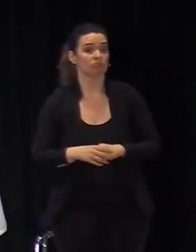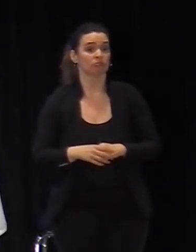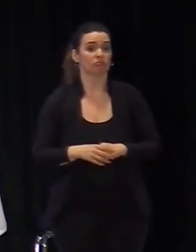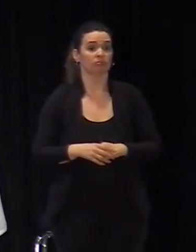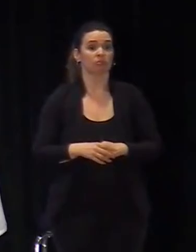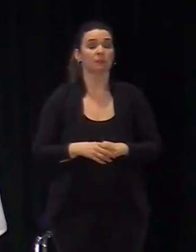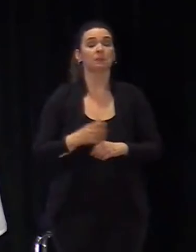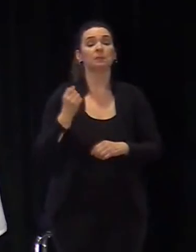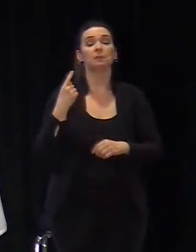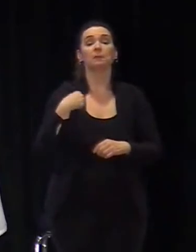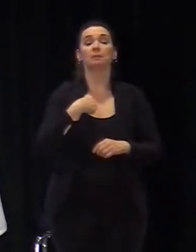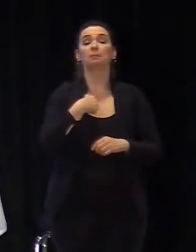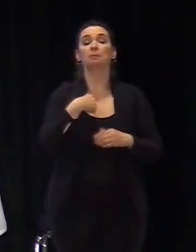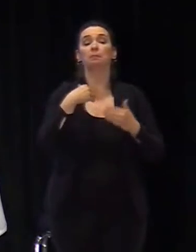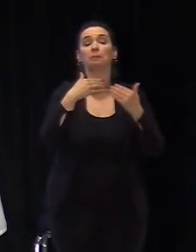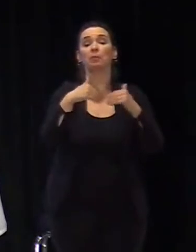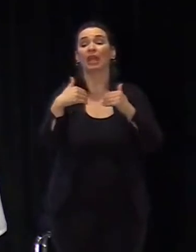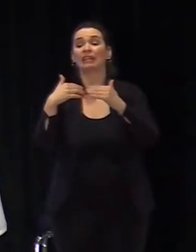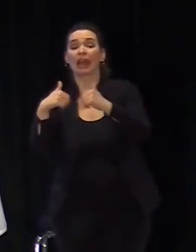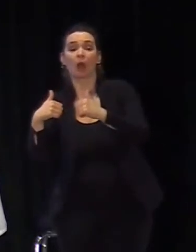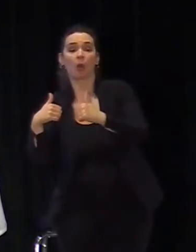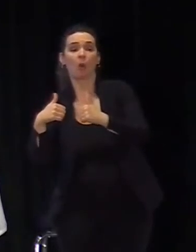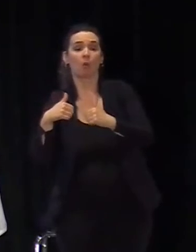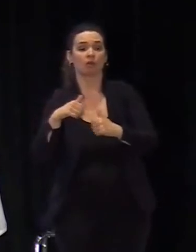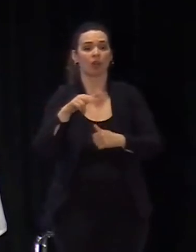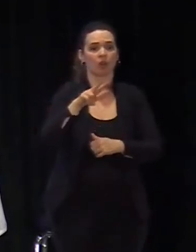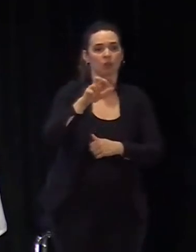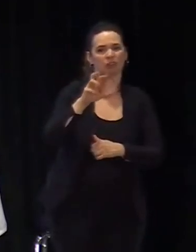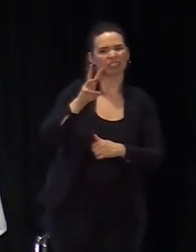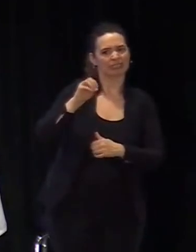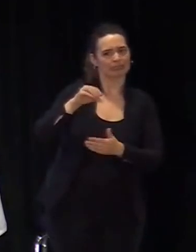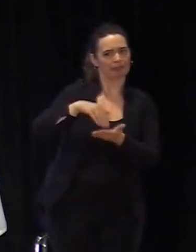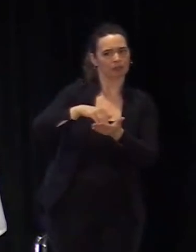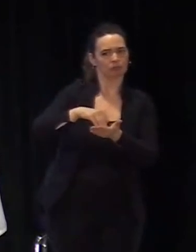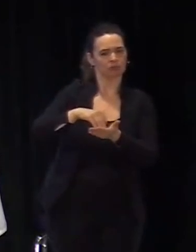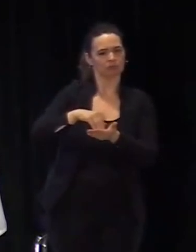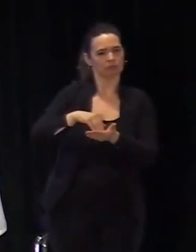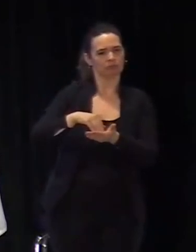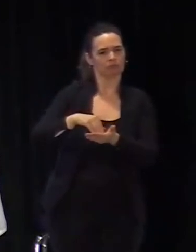So another important thing related to the immunocompromised,